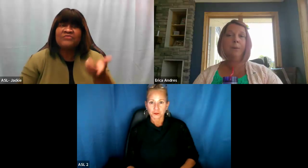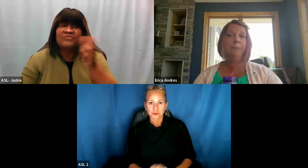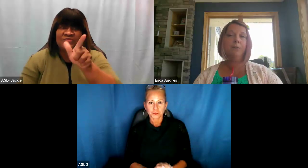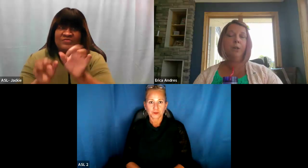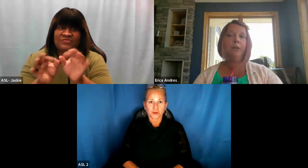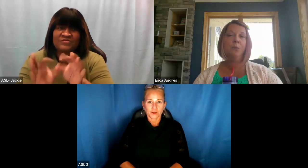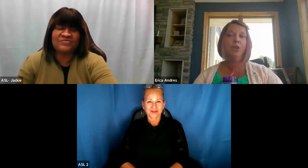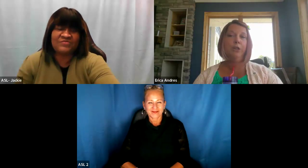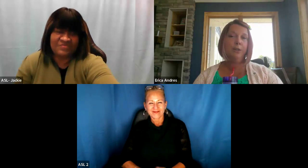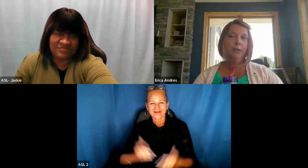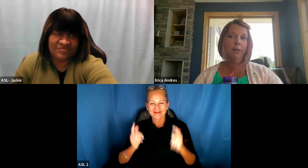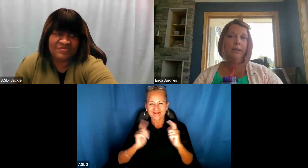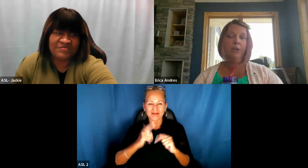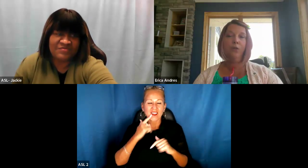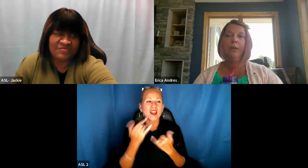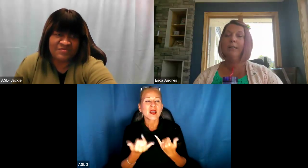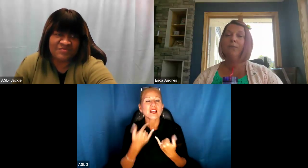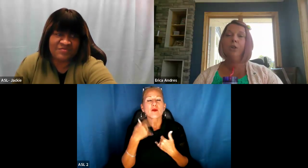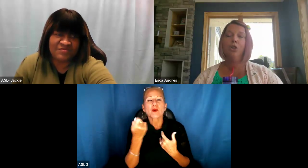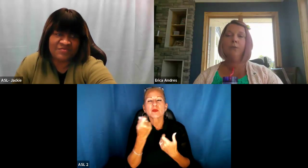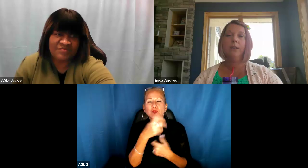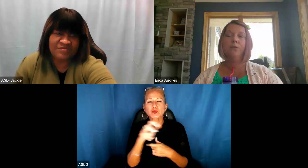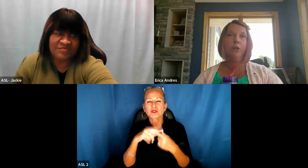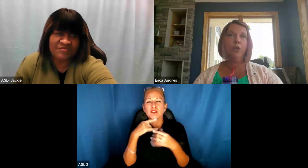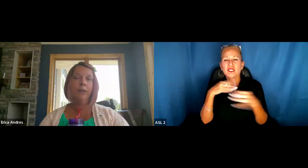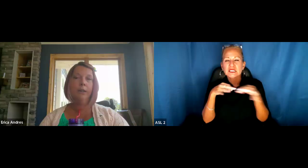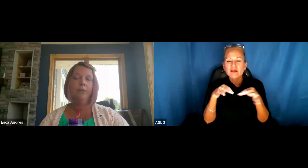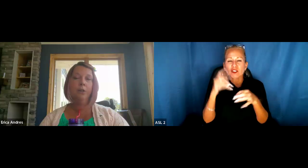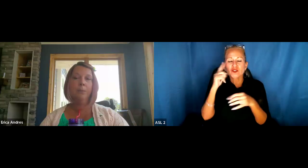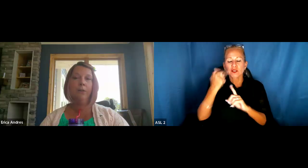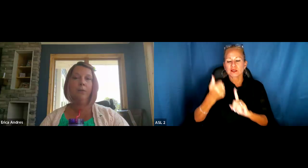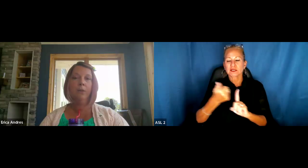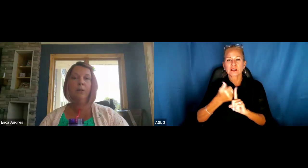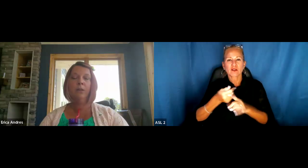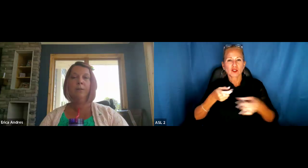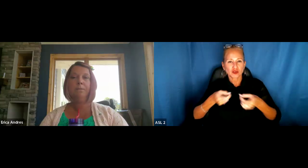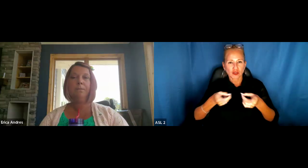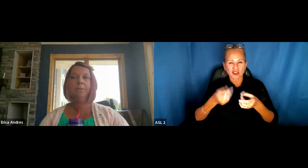Now, as promised, we're going to switch gears a little and give you that definition of self-direction I talked about.